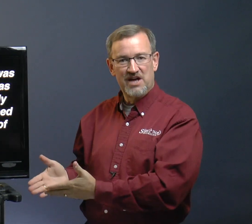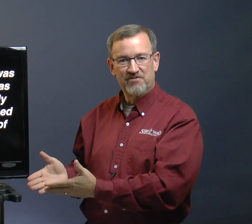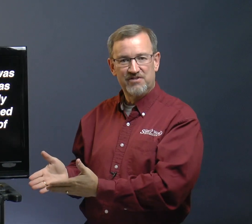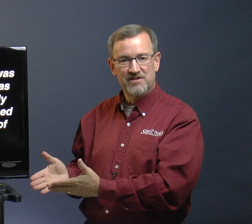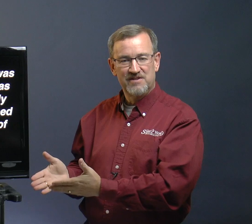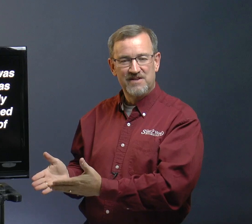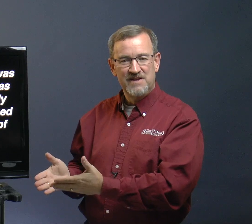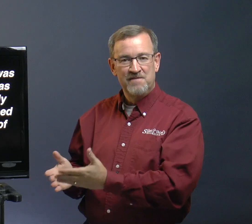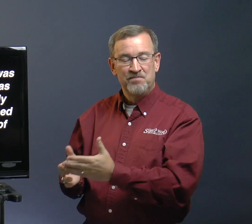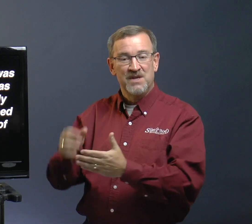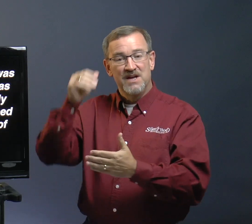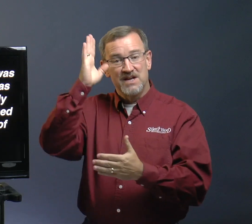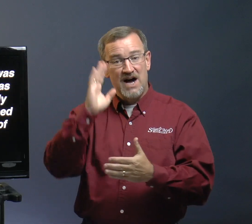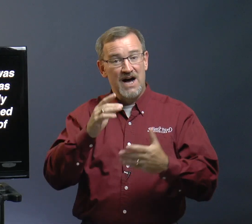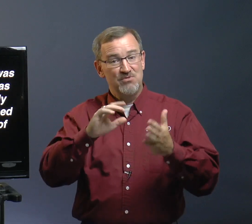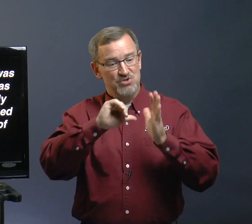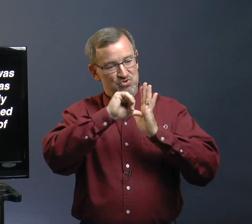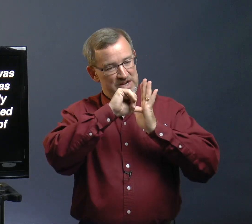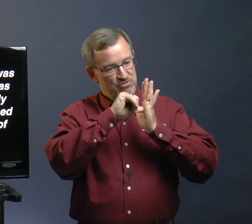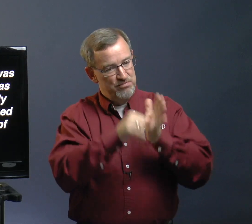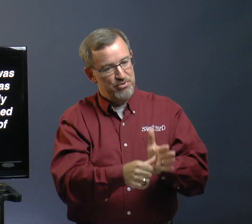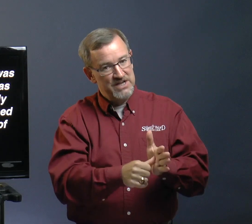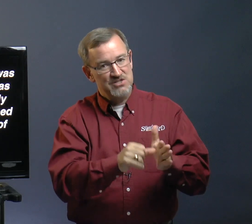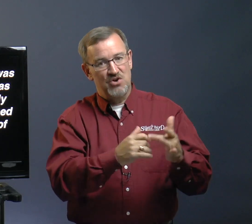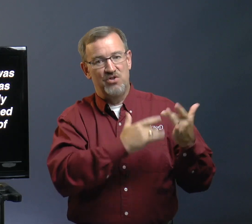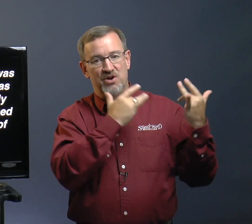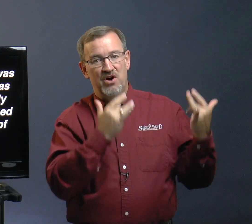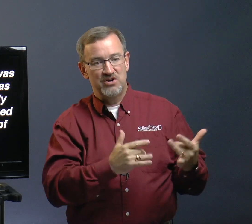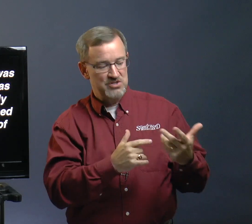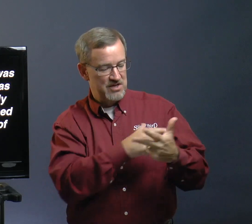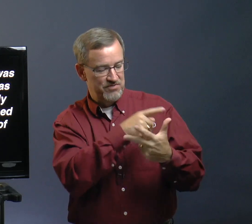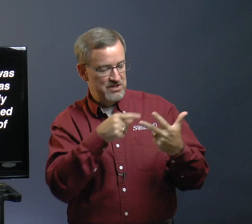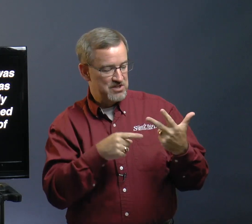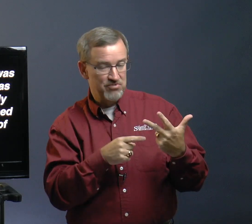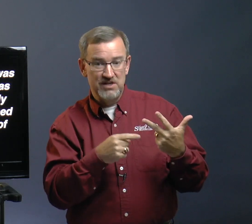left. God was trying to impress on the hearts of these three